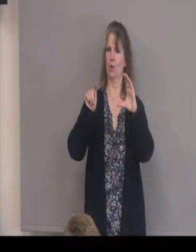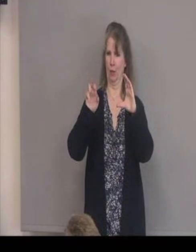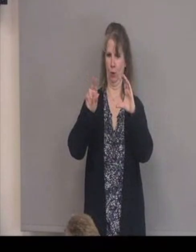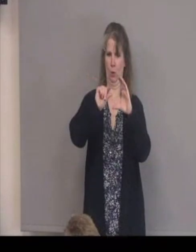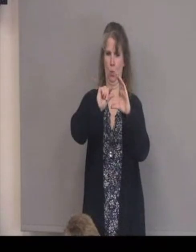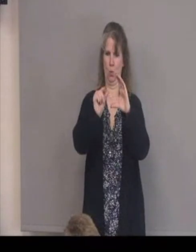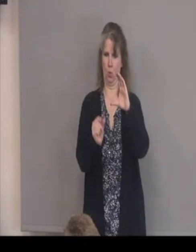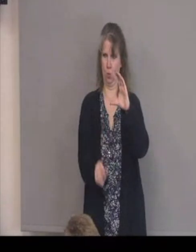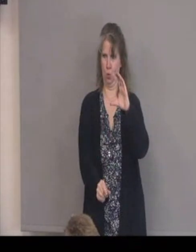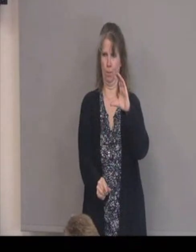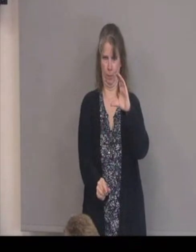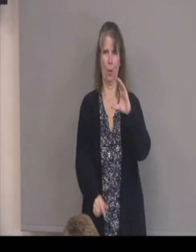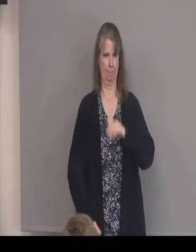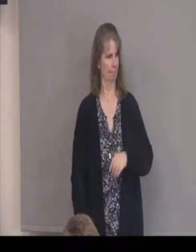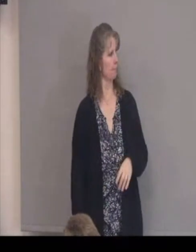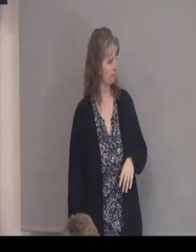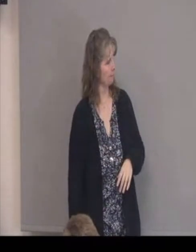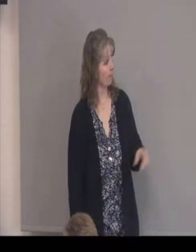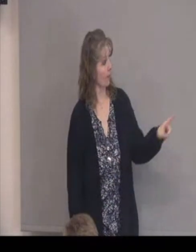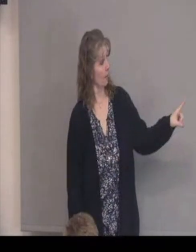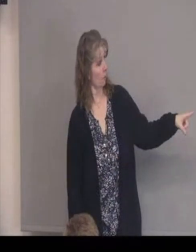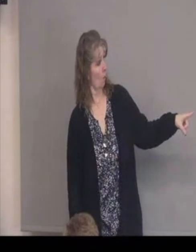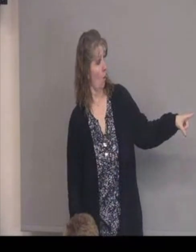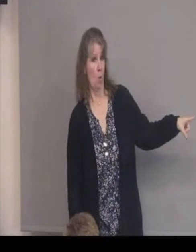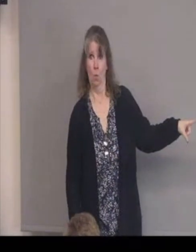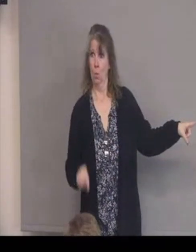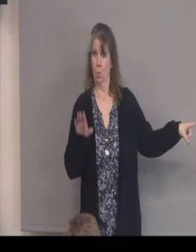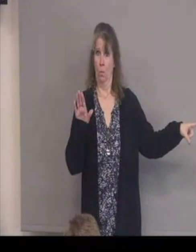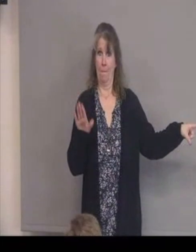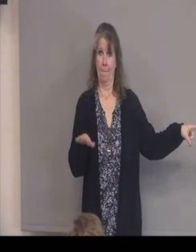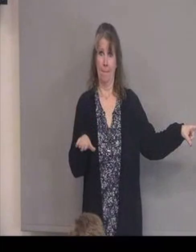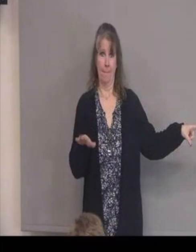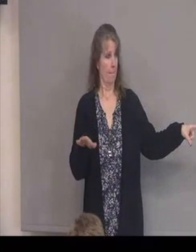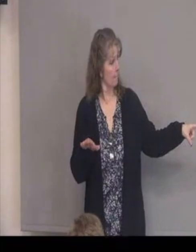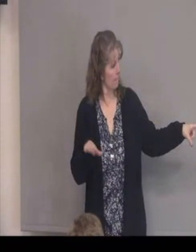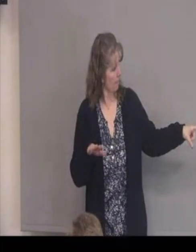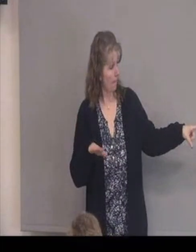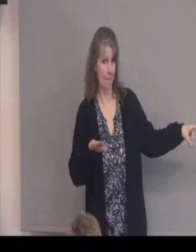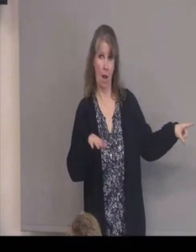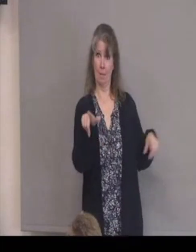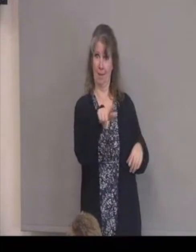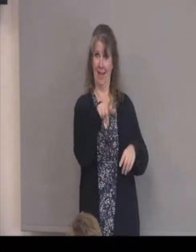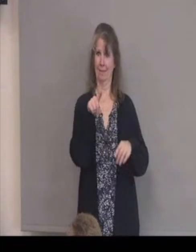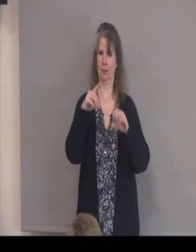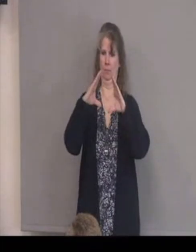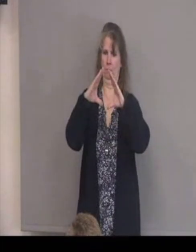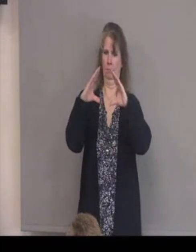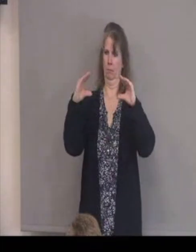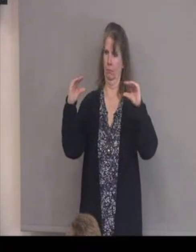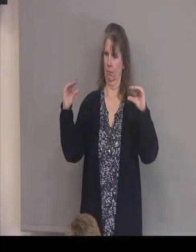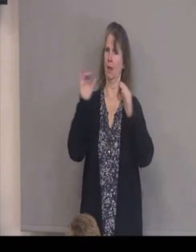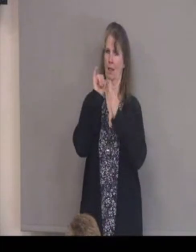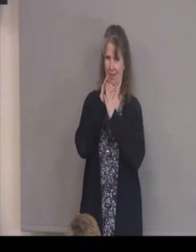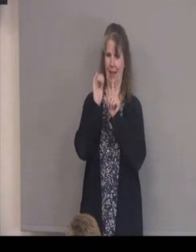Ureter, right, is with the kidney, it's that tube that's attached. You can see that in the image. Below,